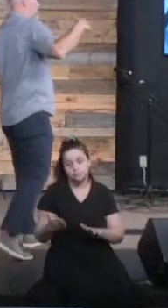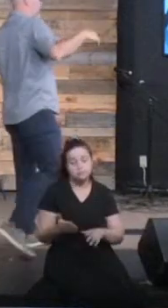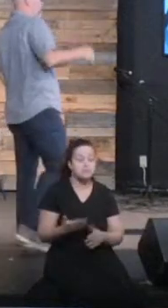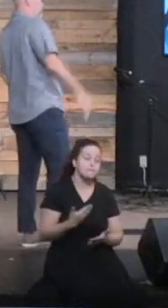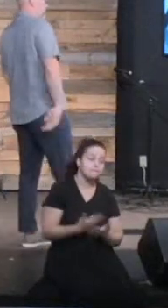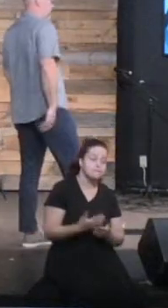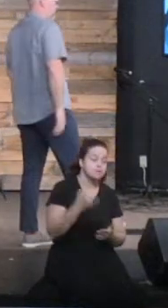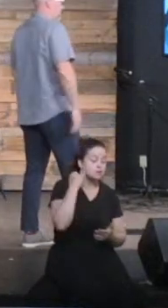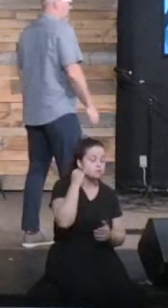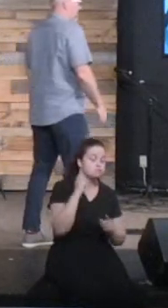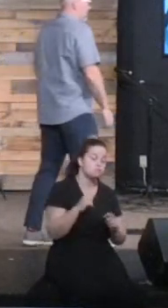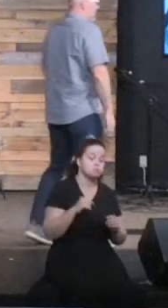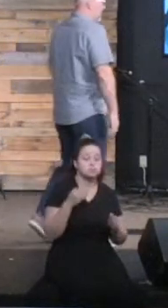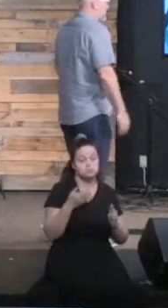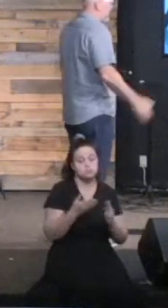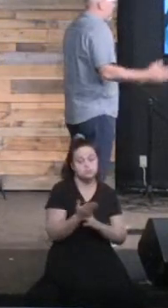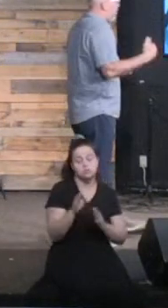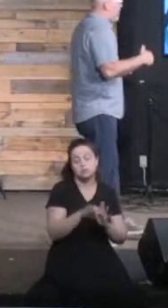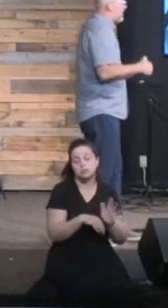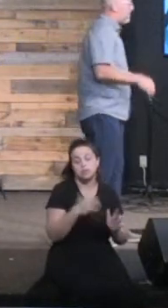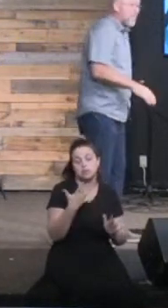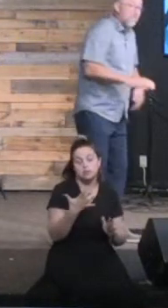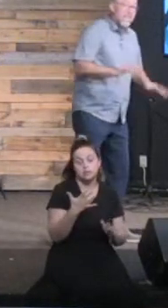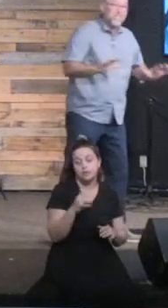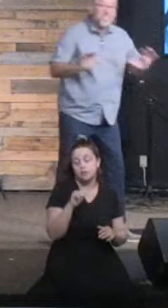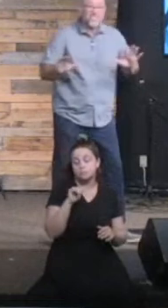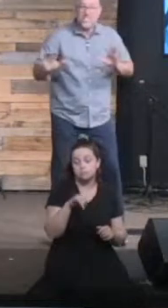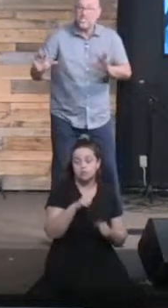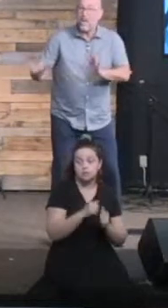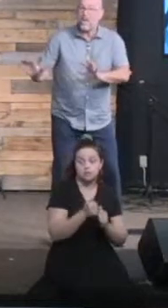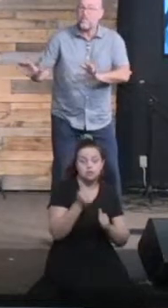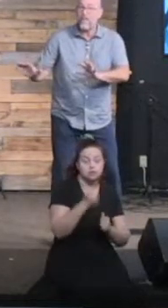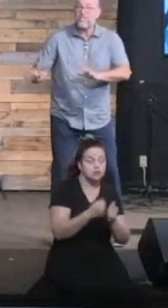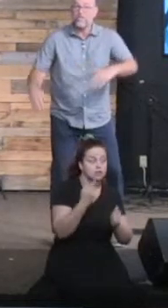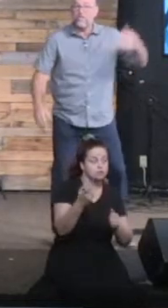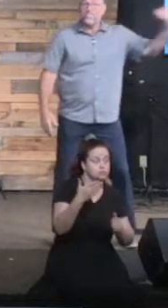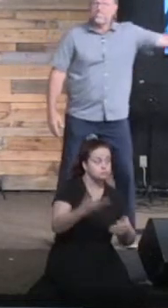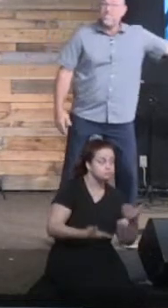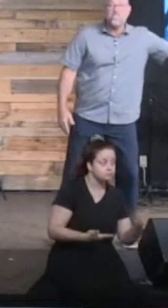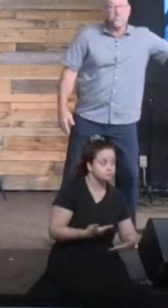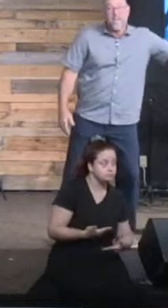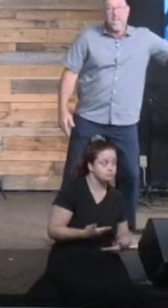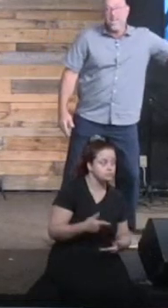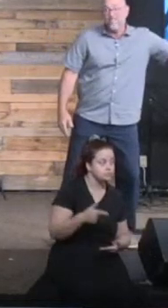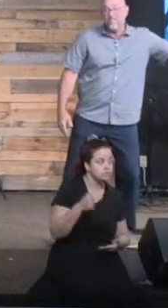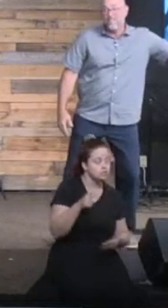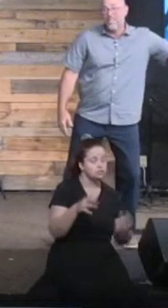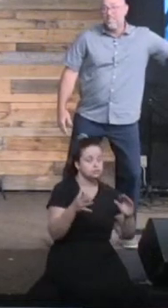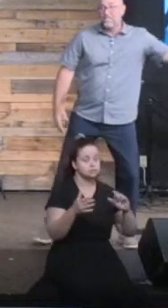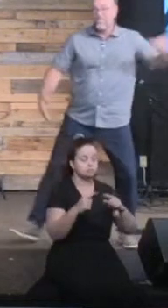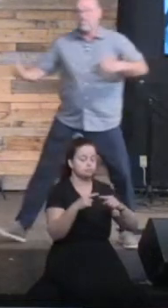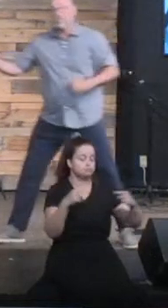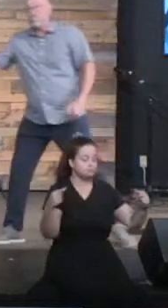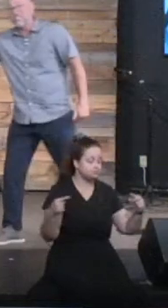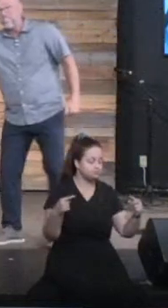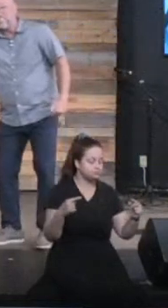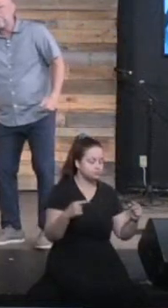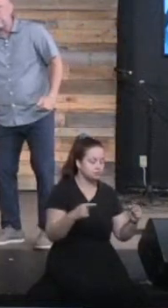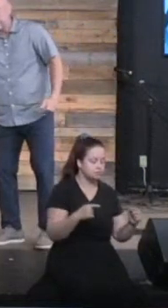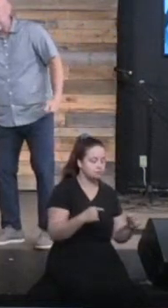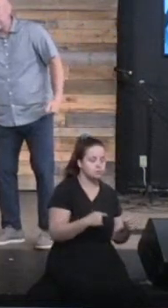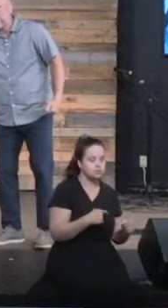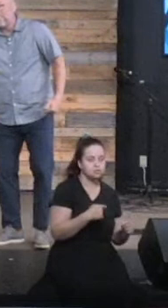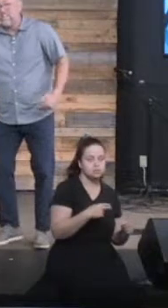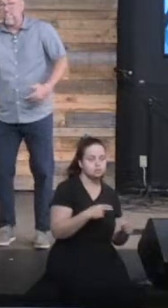everyone's introduced that's how it all went down now again this is in contrast to the descendants of Cain because these are the